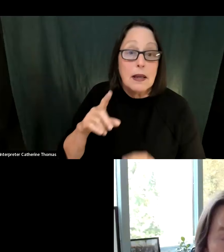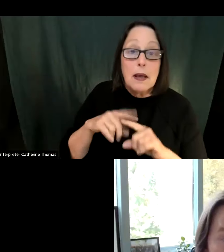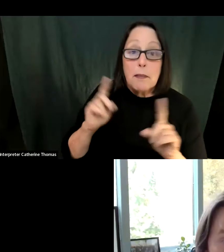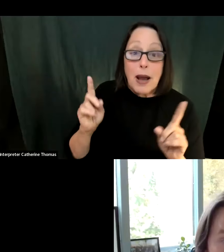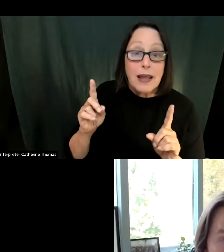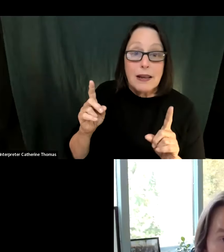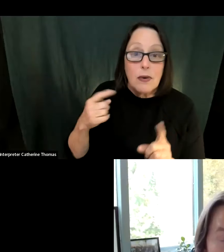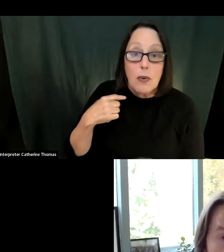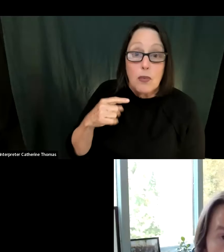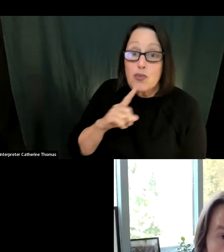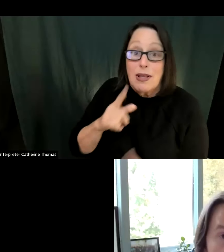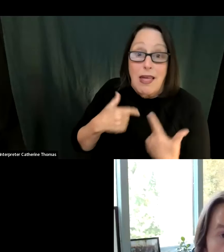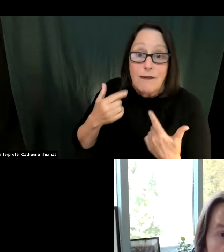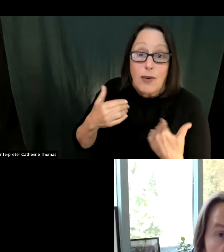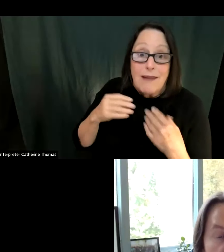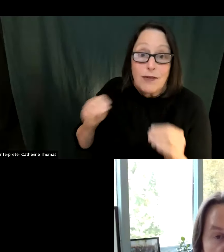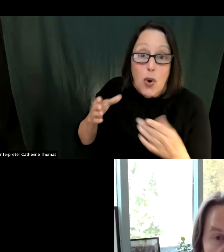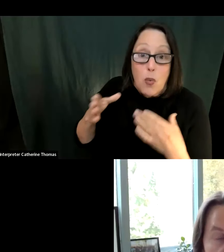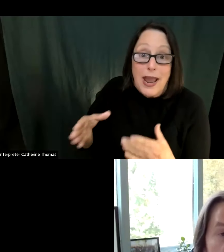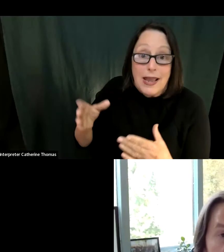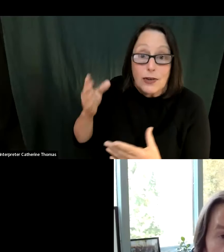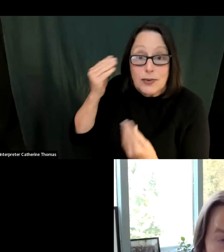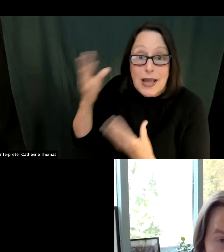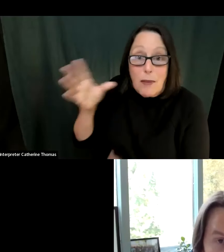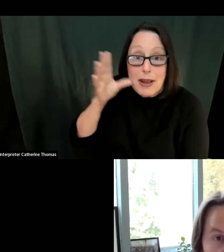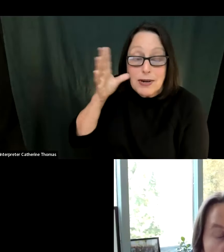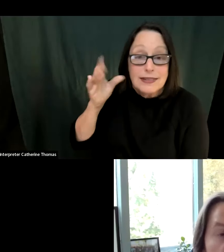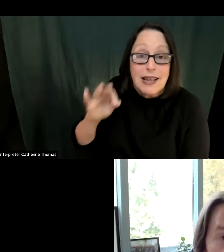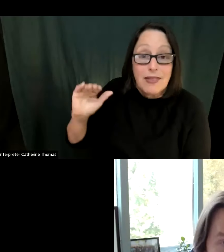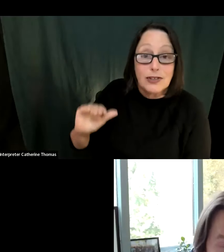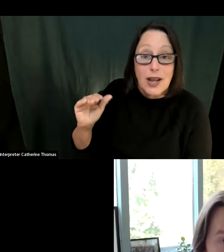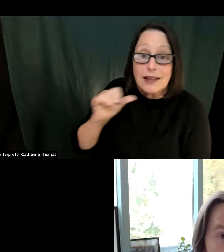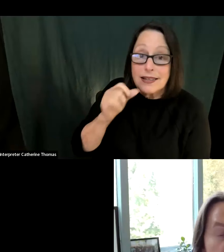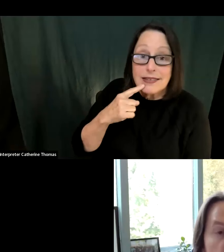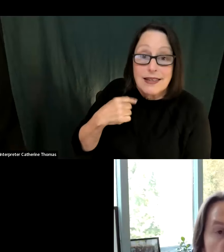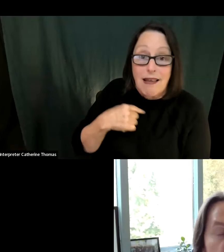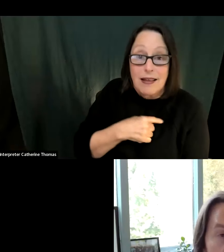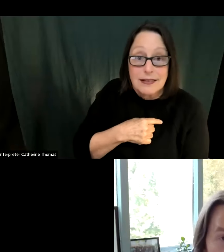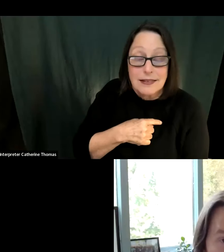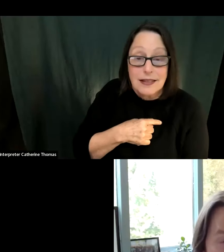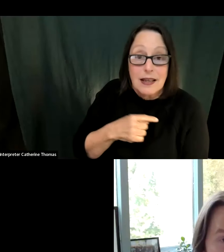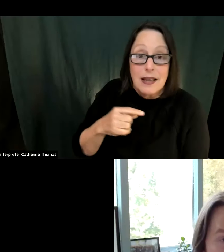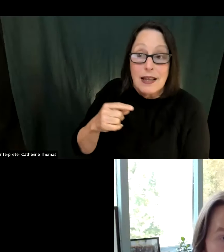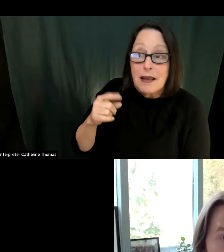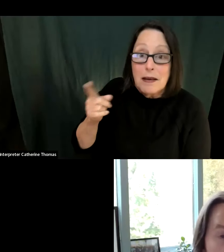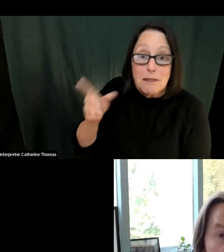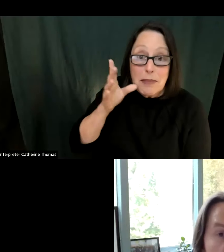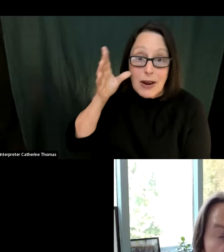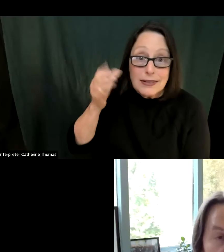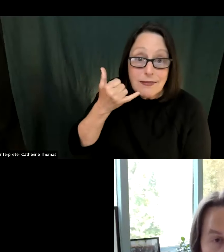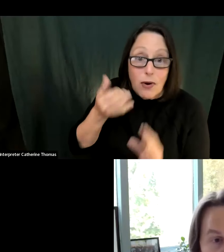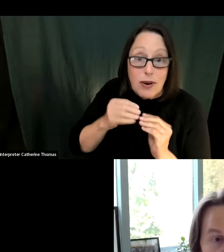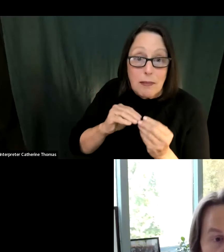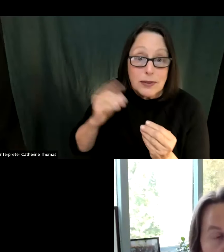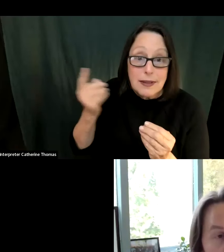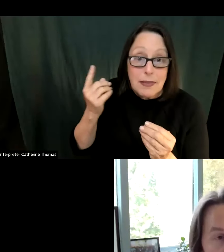no way to contact them. If the child doesn't share their information or a contact phone number or anything like that,